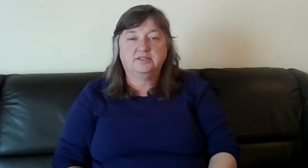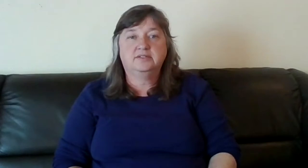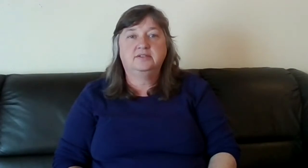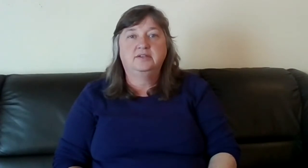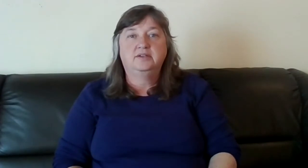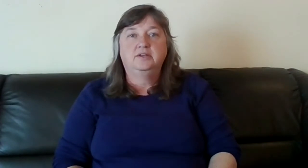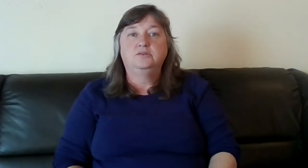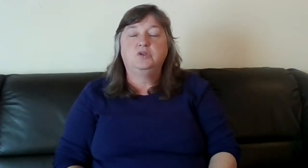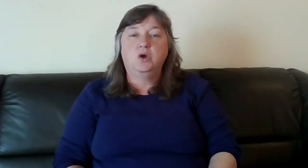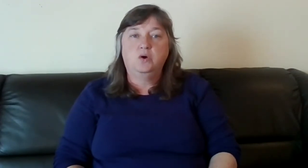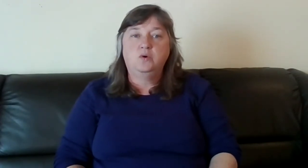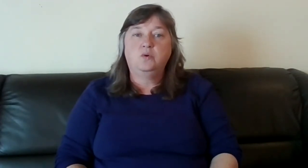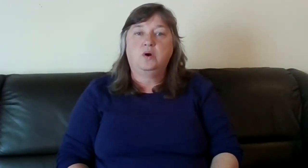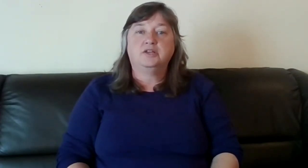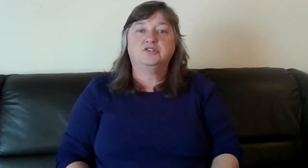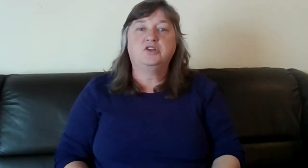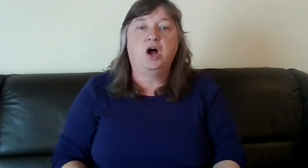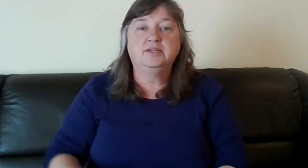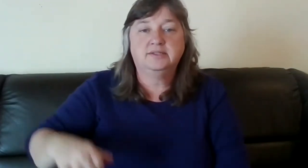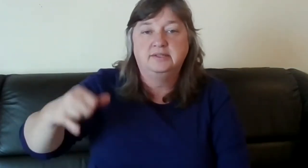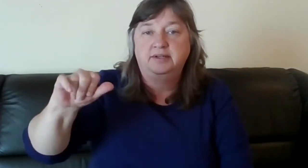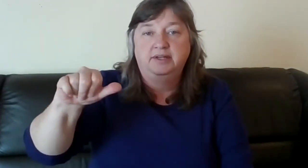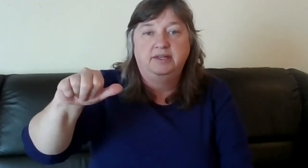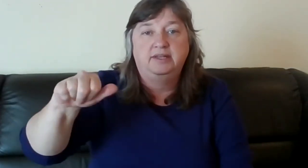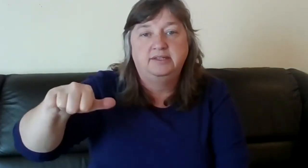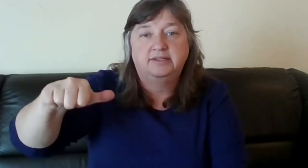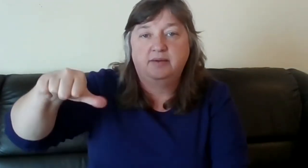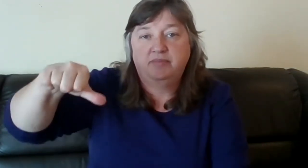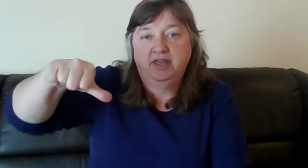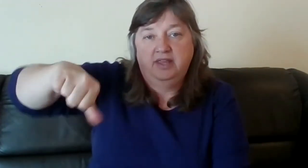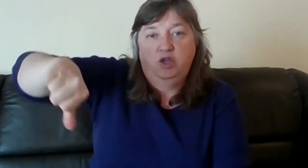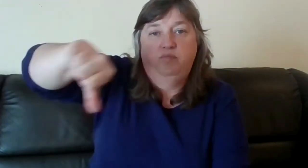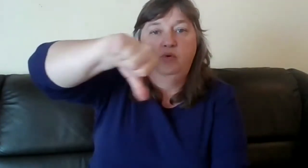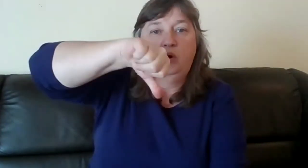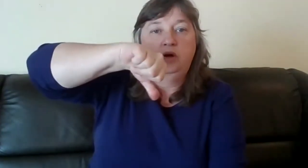Applesauce. So a sauce is something that you pour,